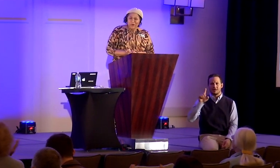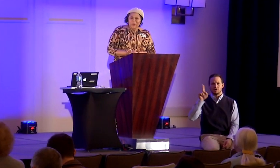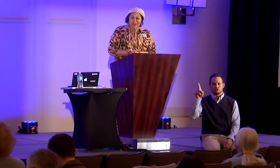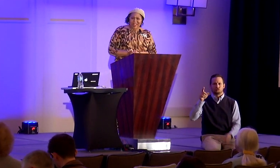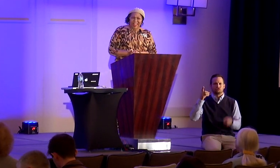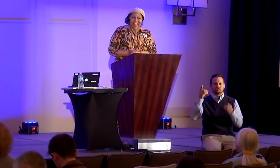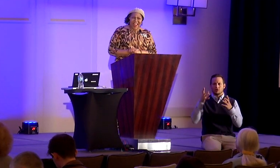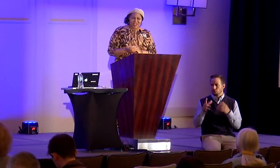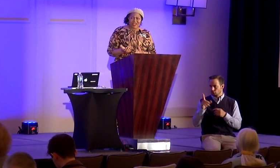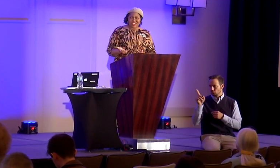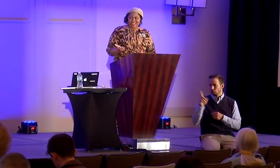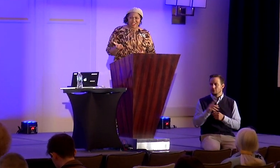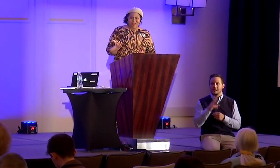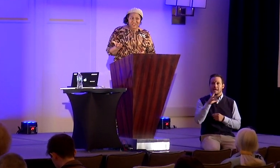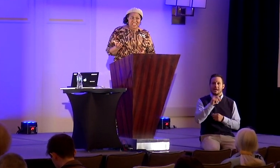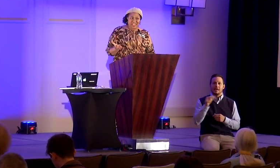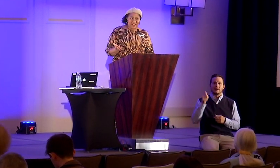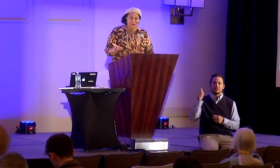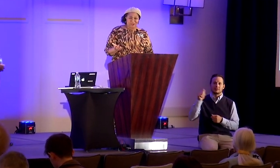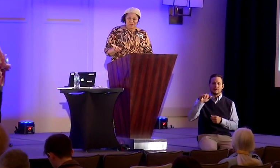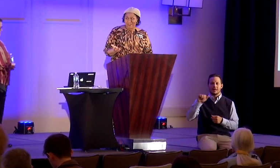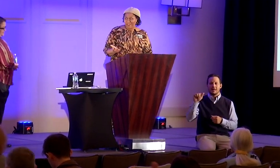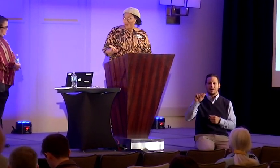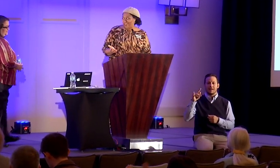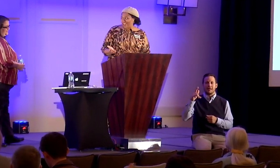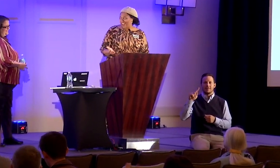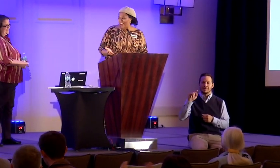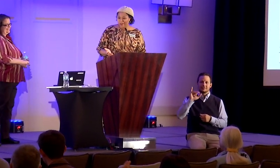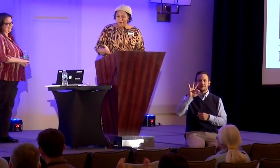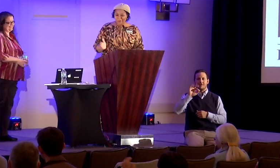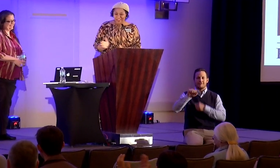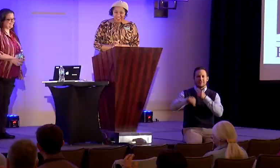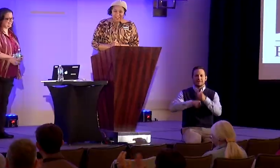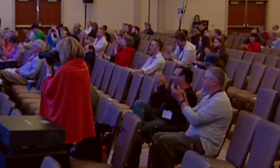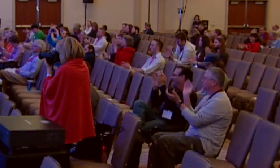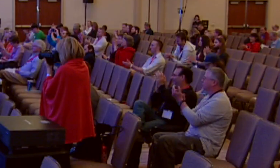also Atheist of the Year 2013.